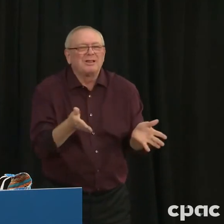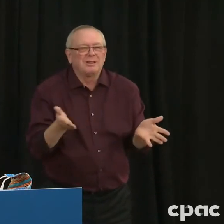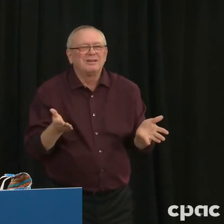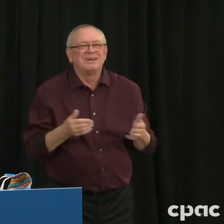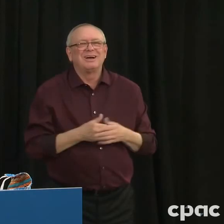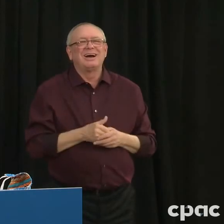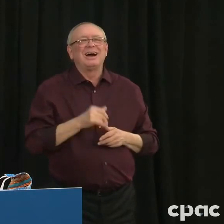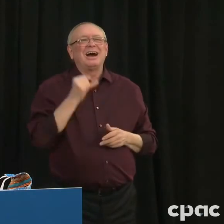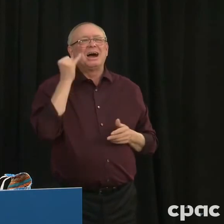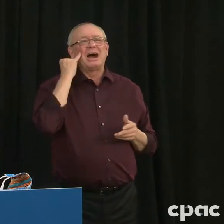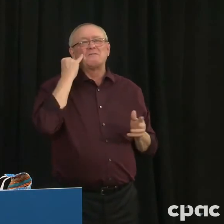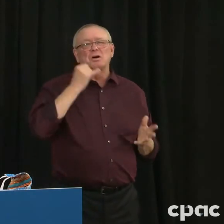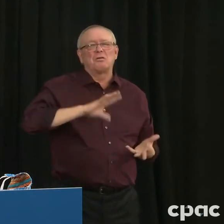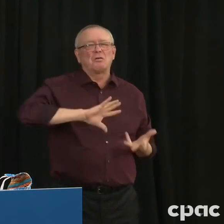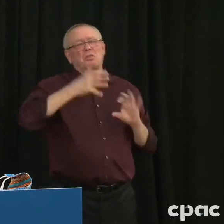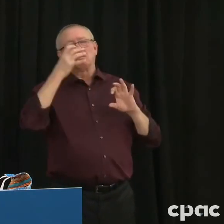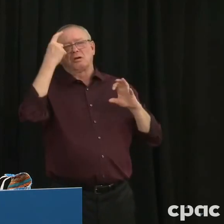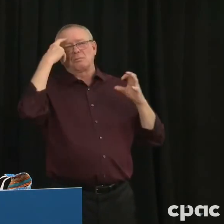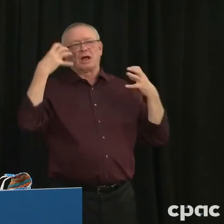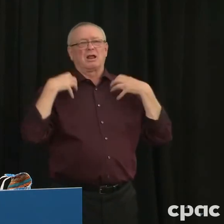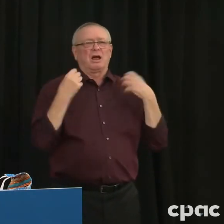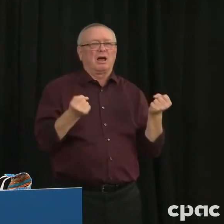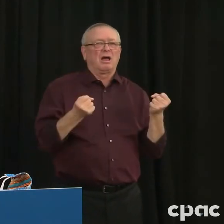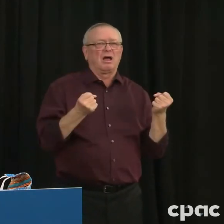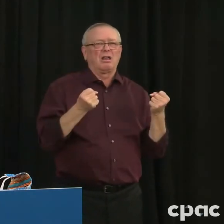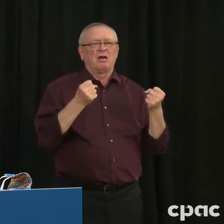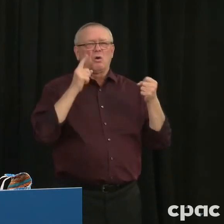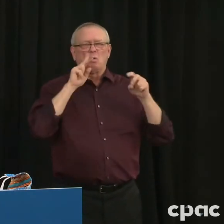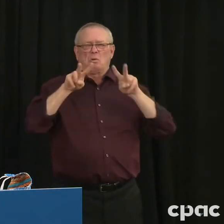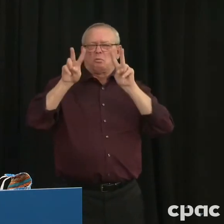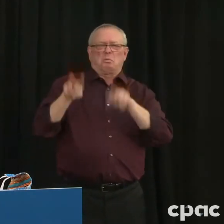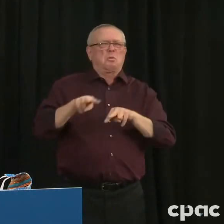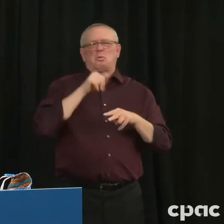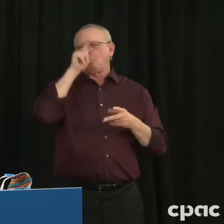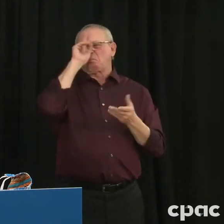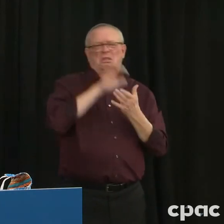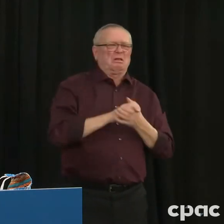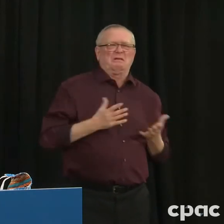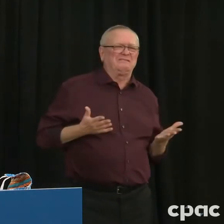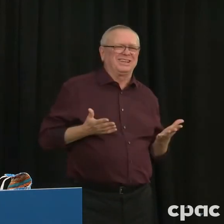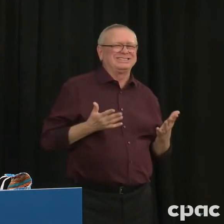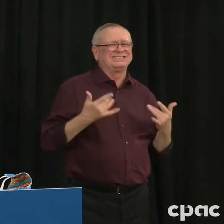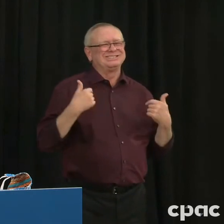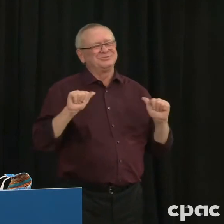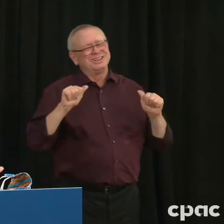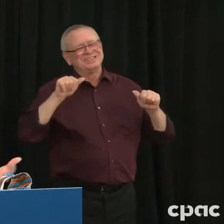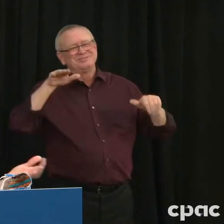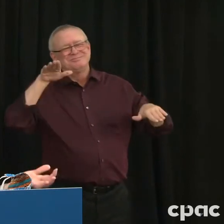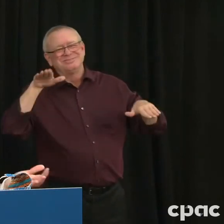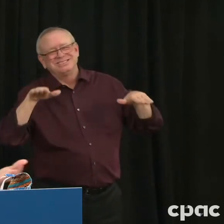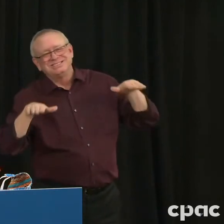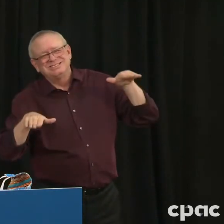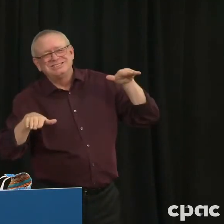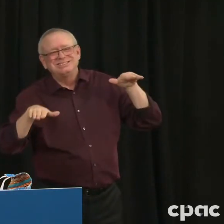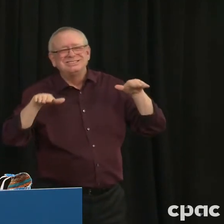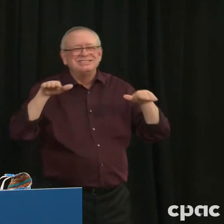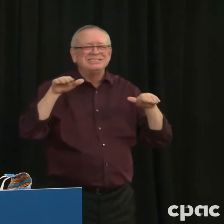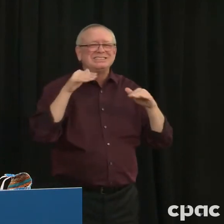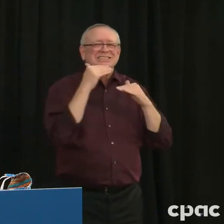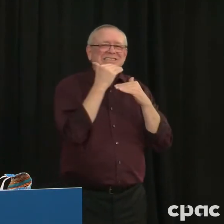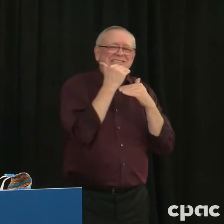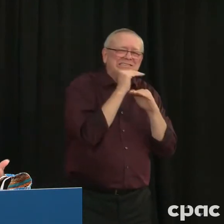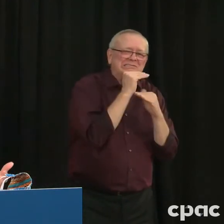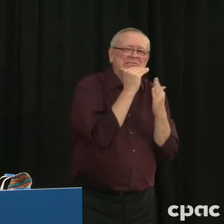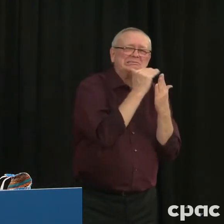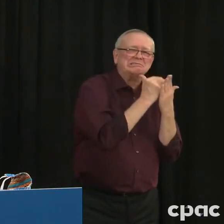that, again, whatever measures we're putting in place, they balance the impacts of COVID, the impacts of the restrictions, and that they will be effective